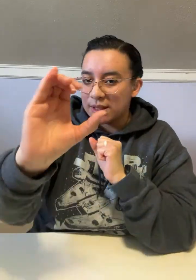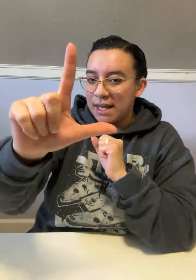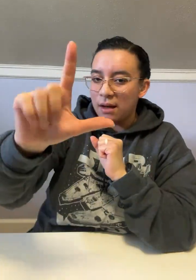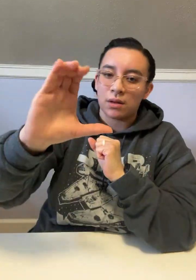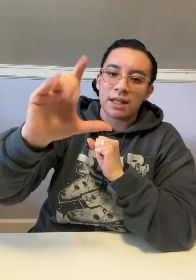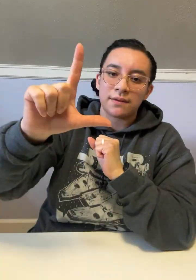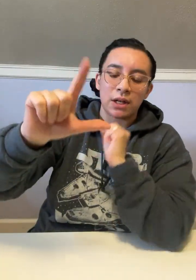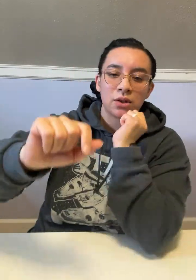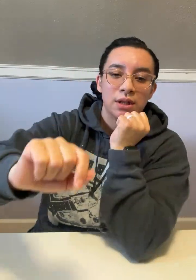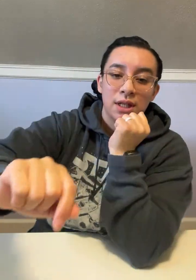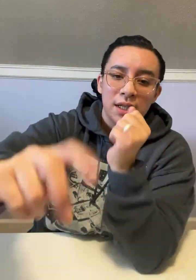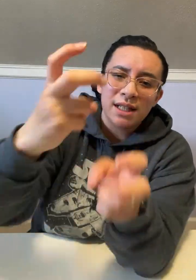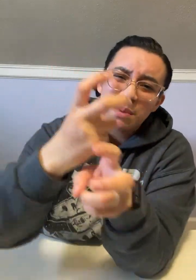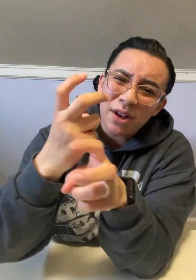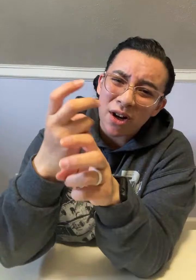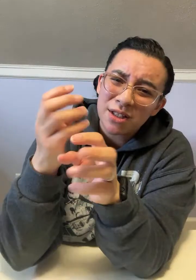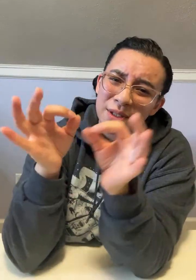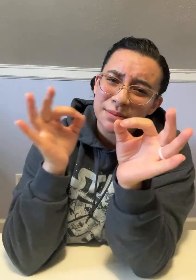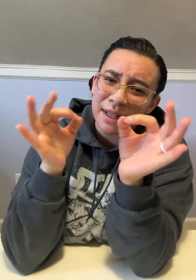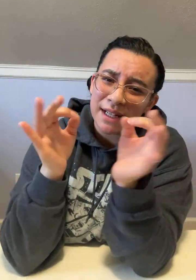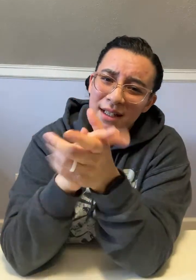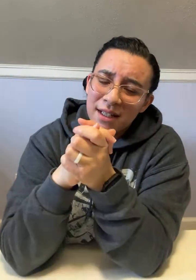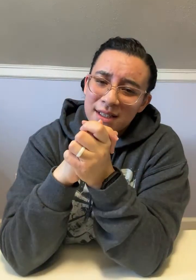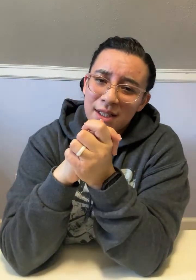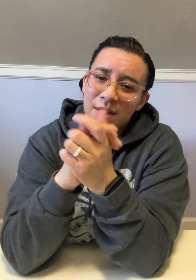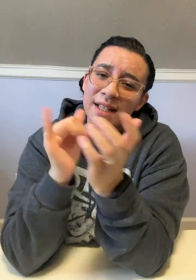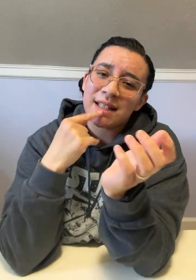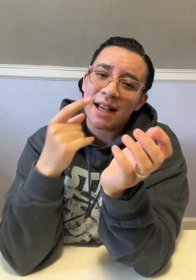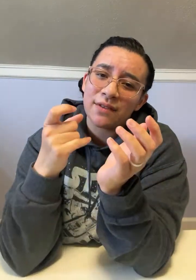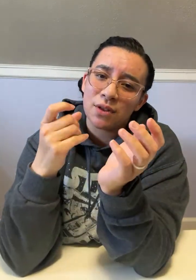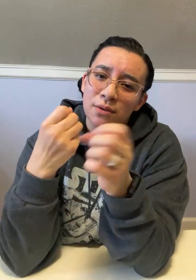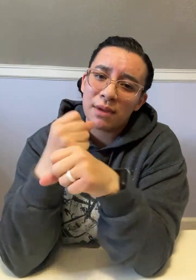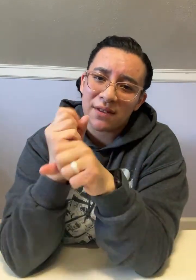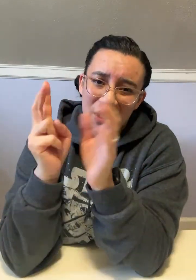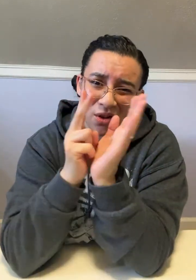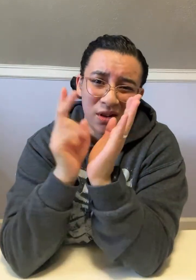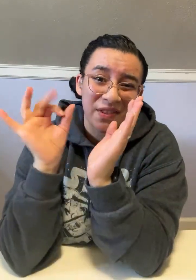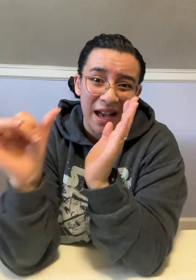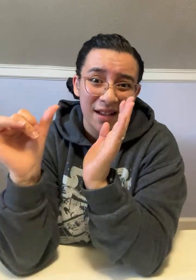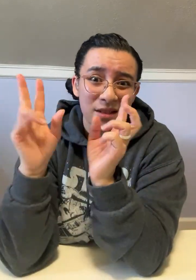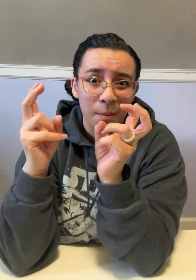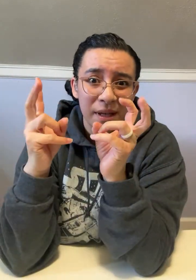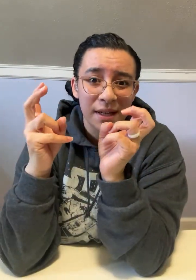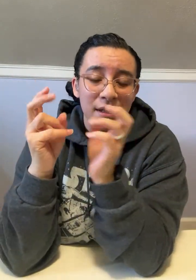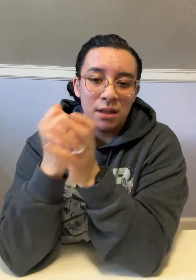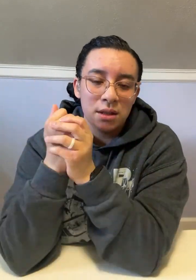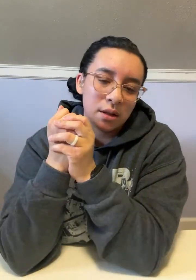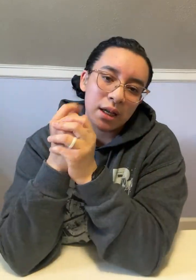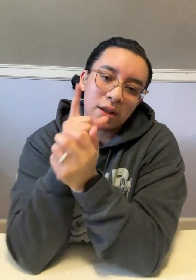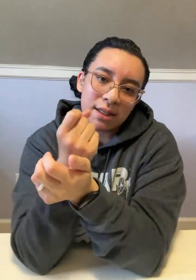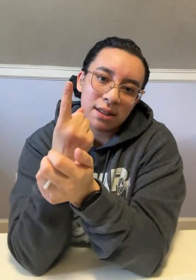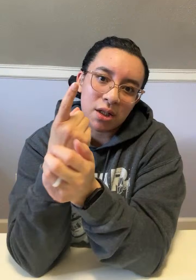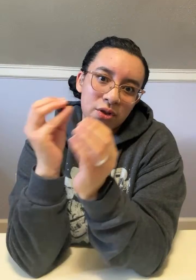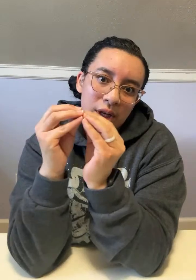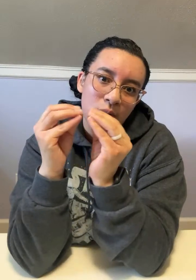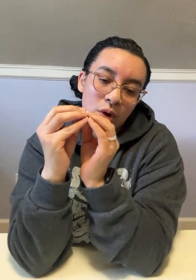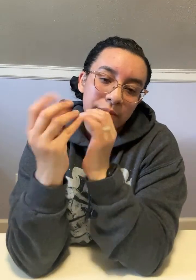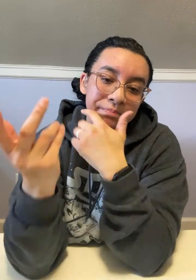CL, classifier. It's pretty hard to explain. So like I said, I have to make a video of that topic so that you guys can understand more.